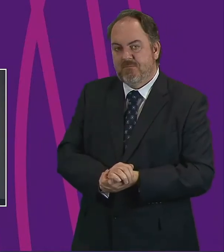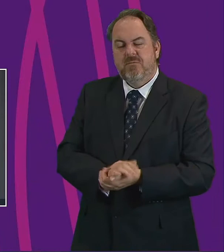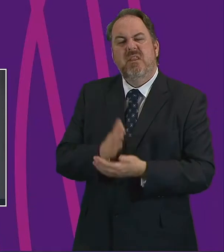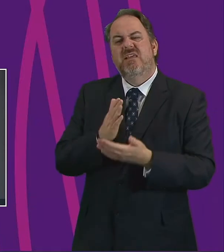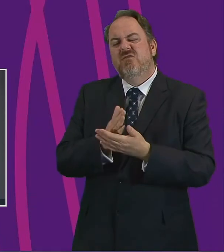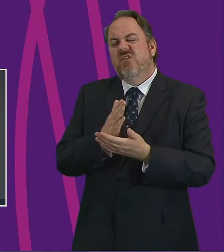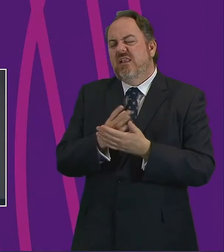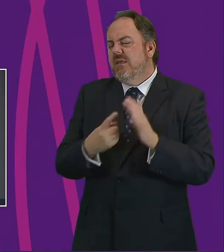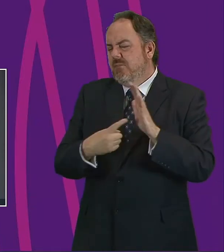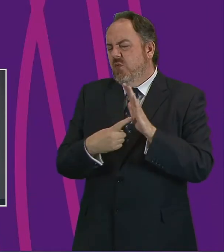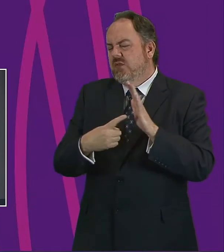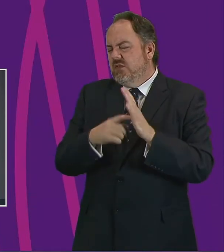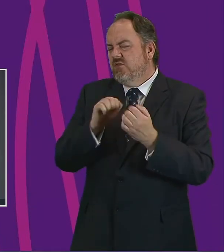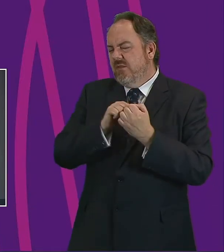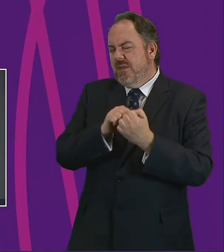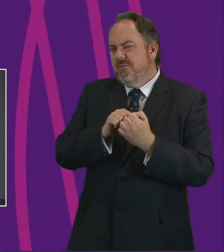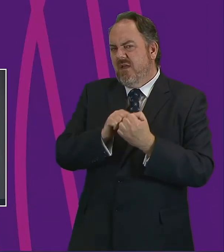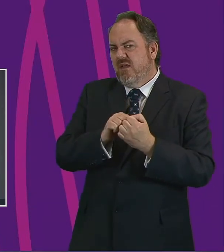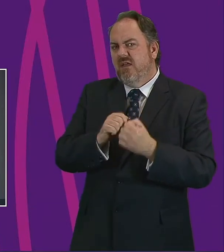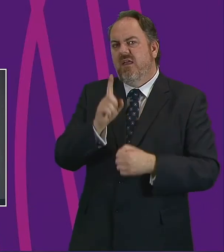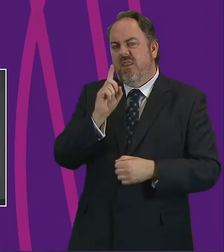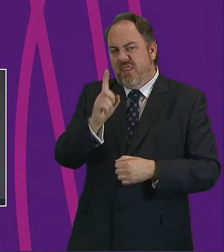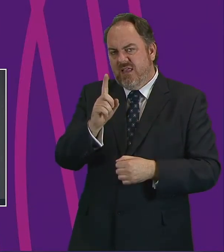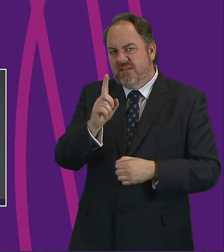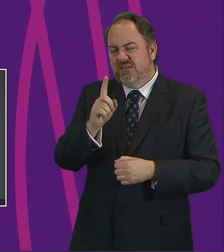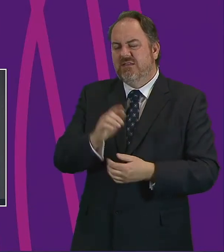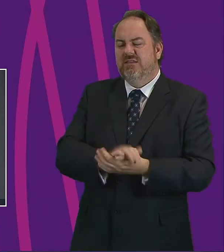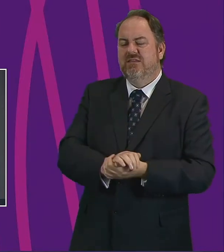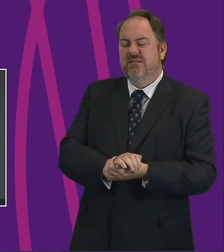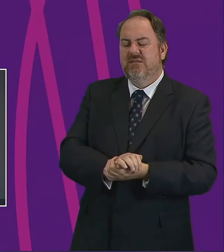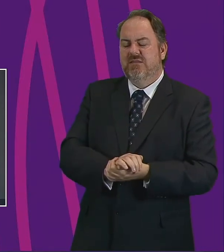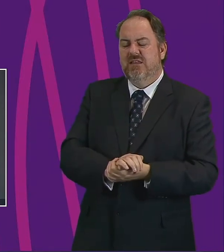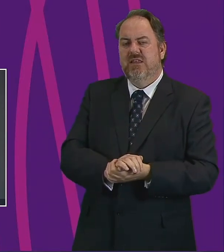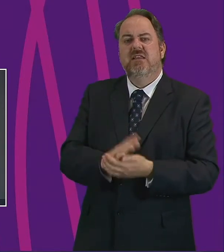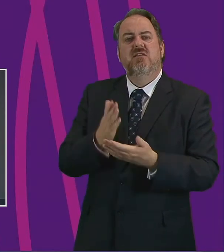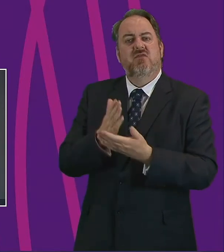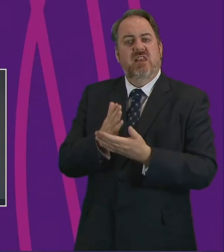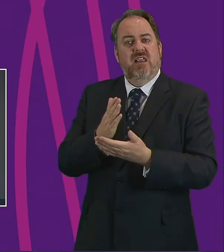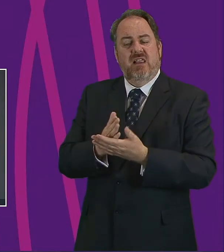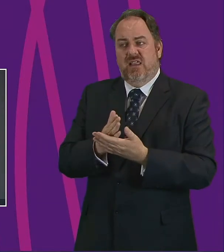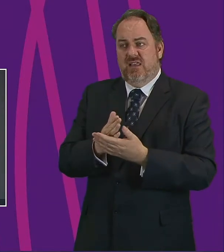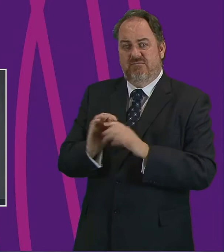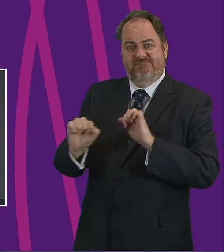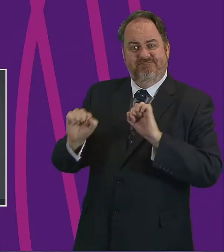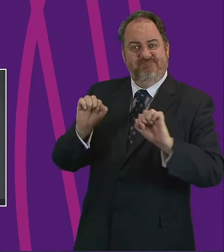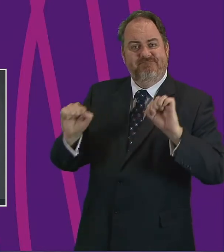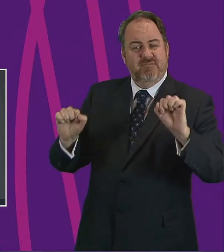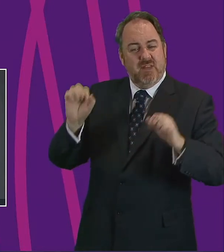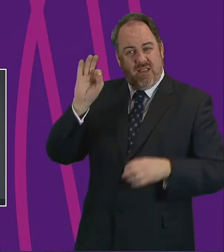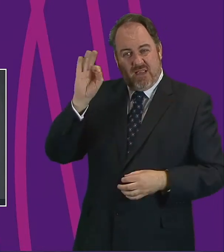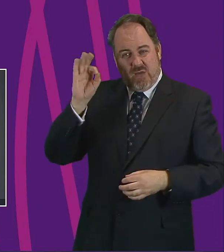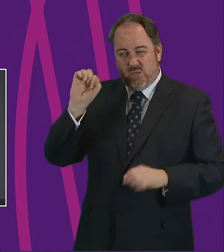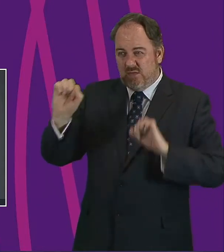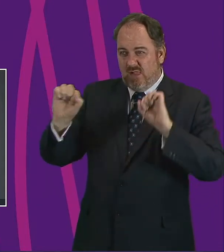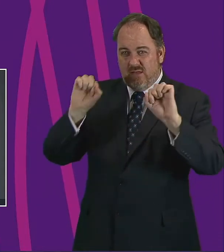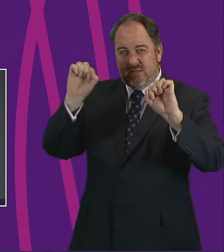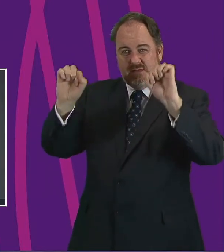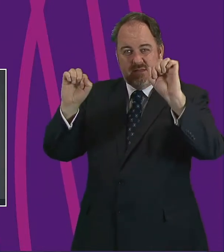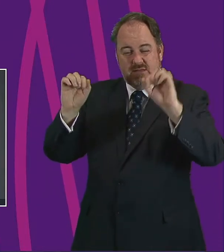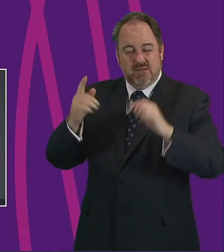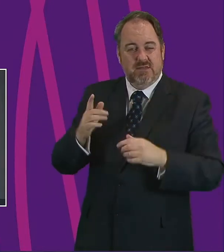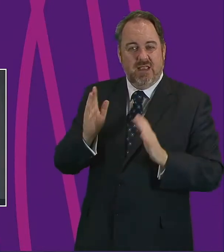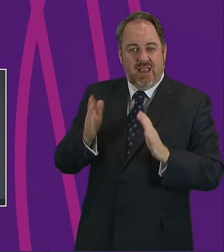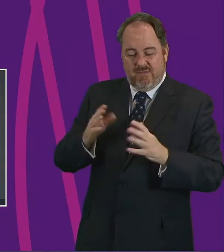questions that local authorities and schools have to wrestle with is the way in which the delivery of this model can be